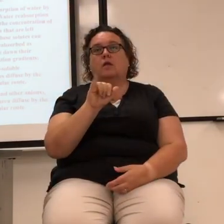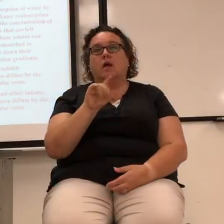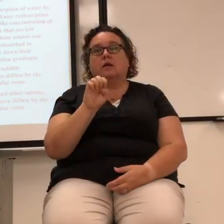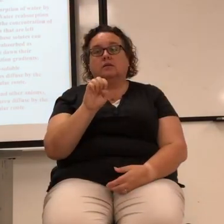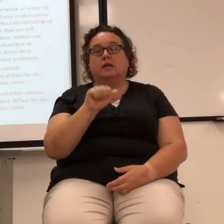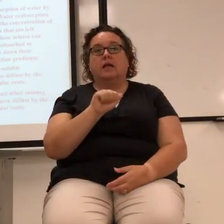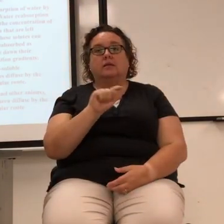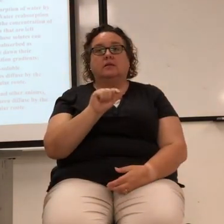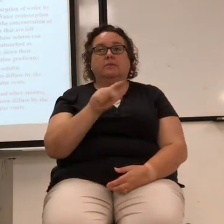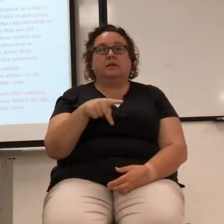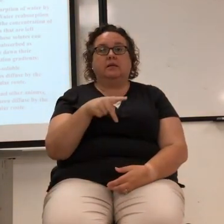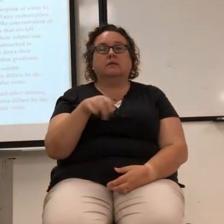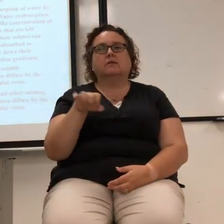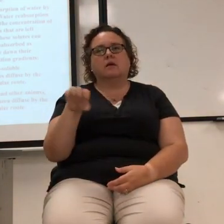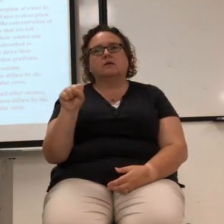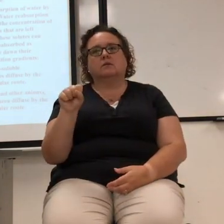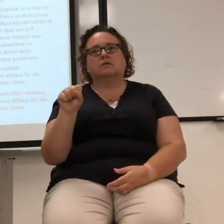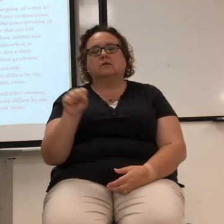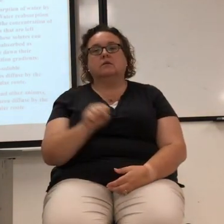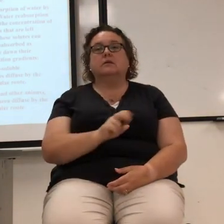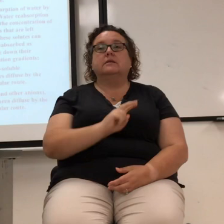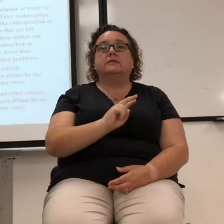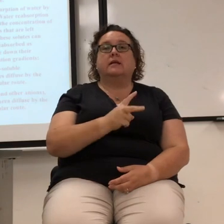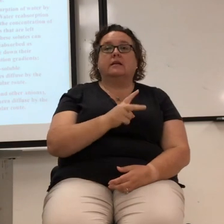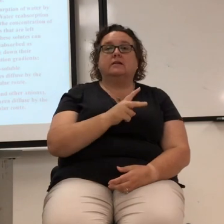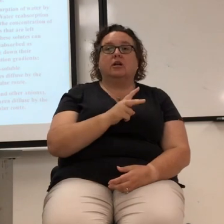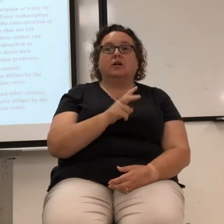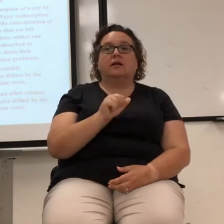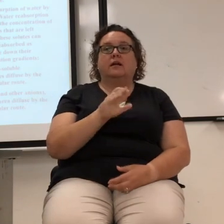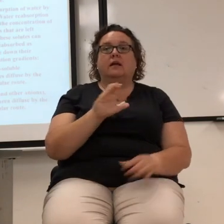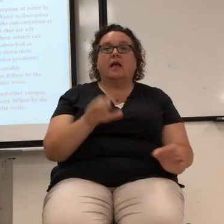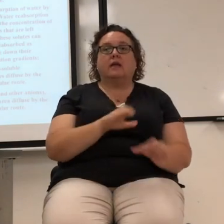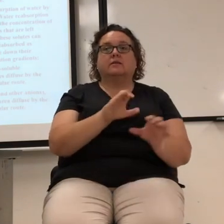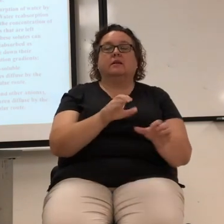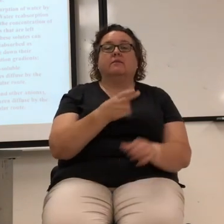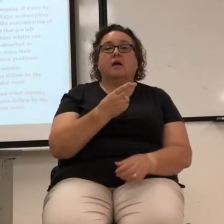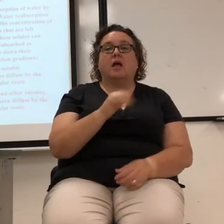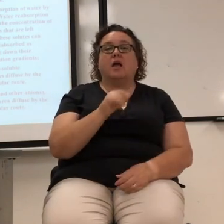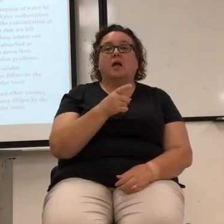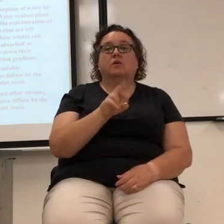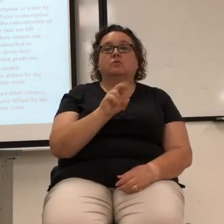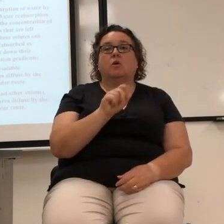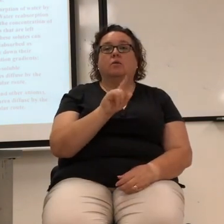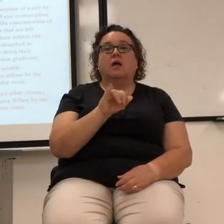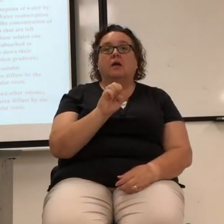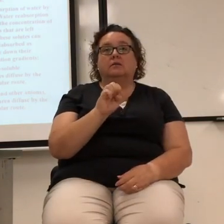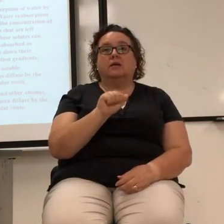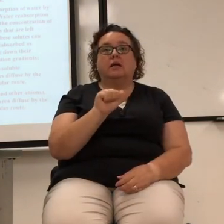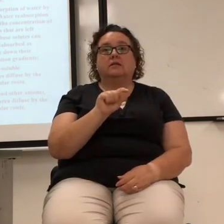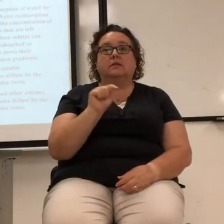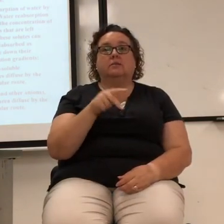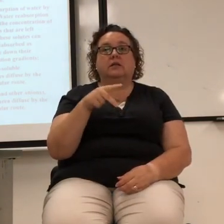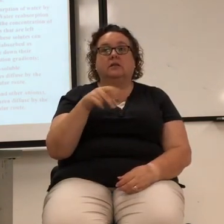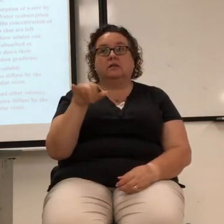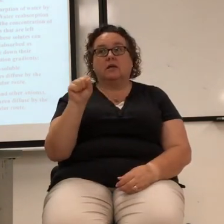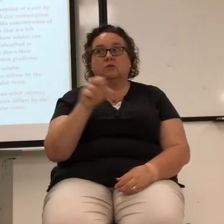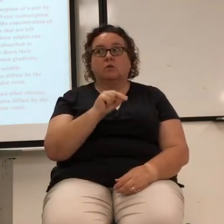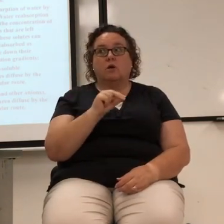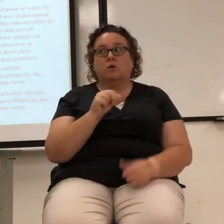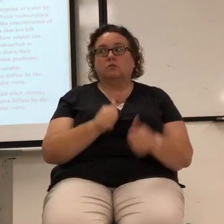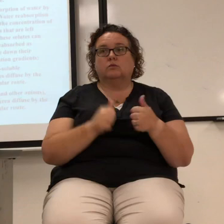Yes. Secondary active transporter, do they hydrolyze ATP? Yes or no?